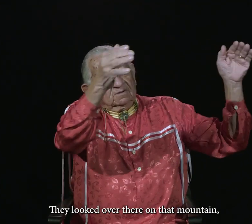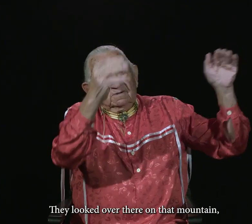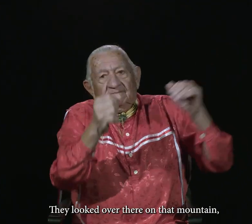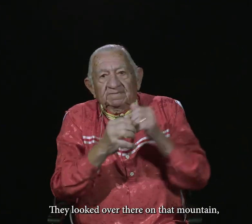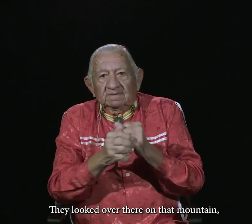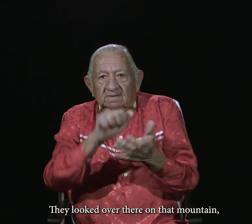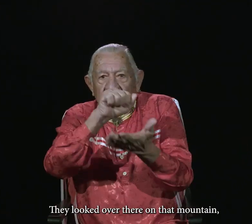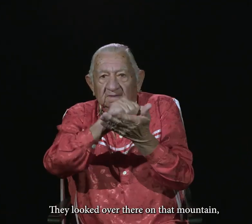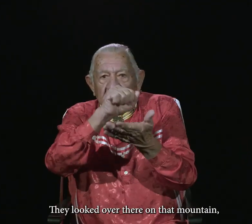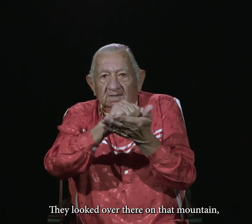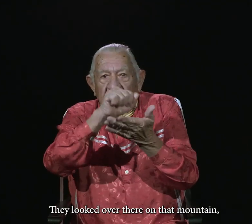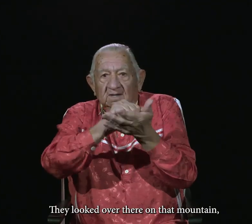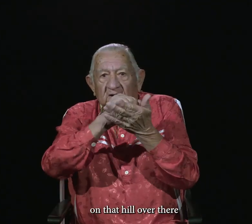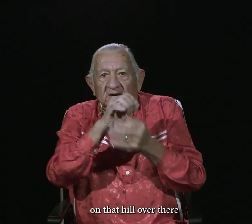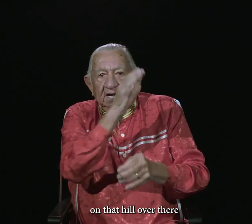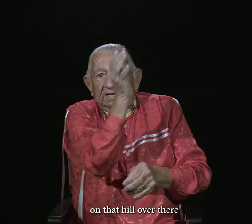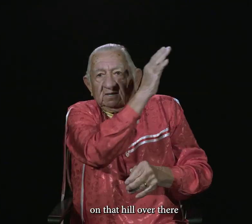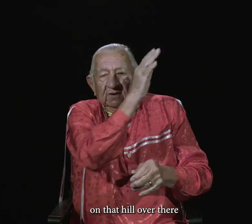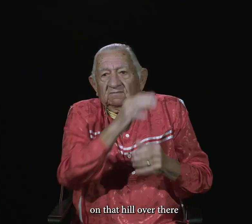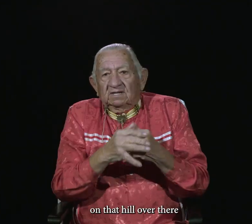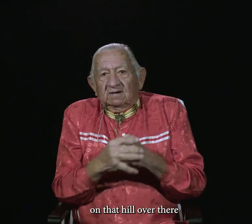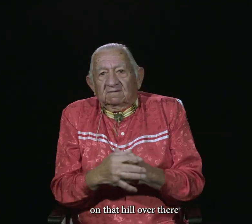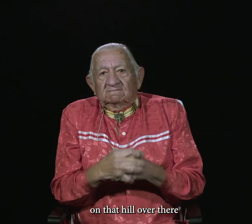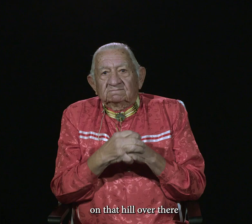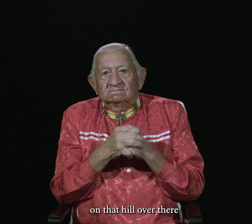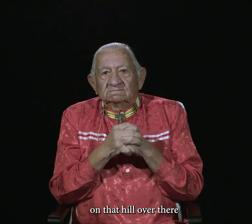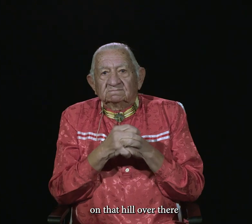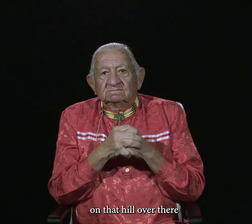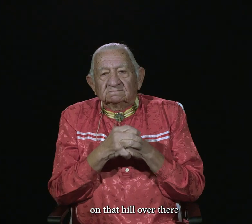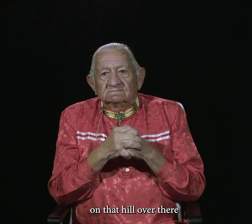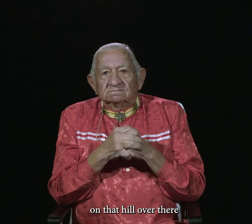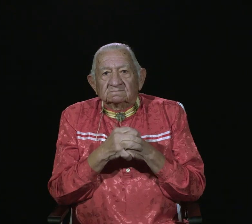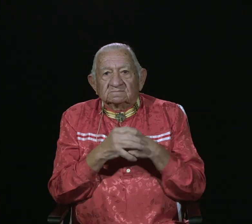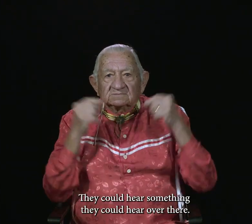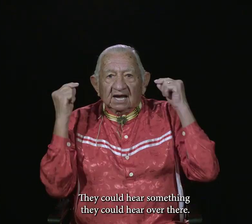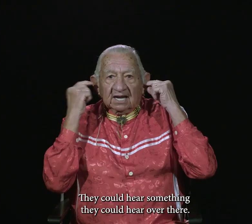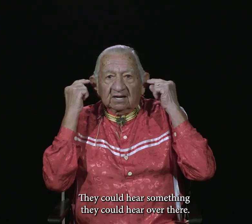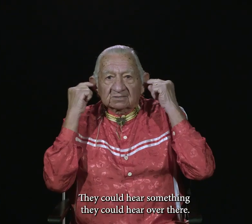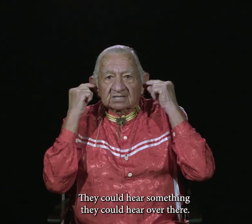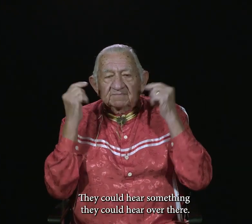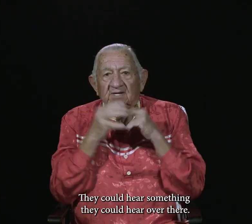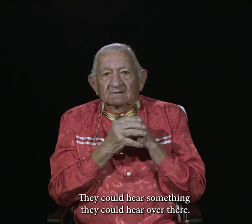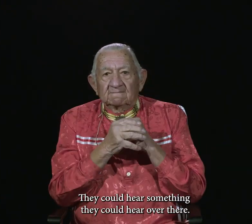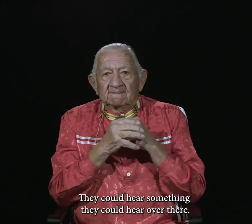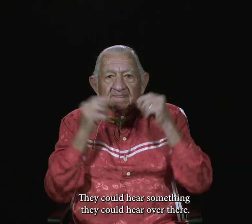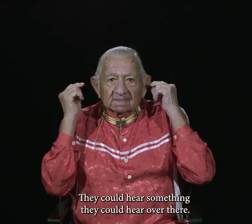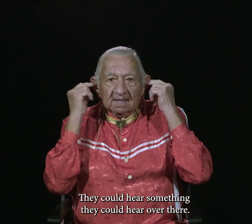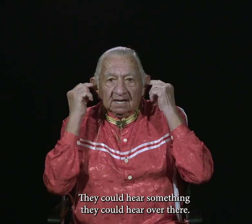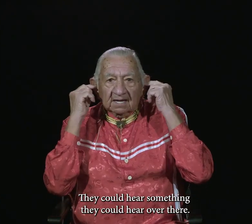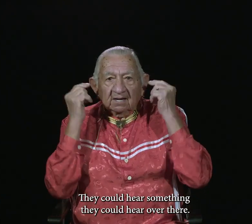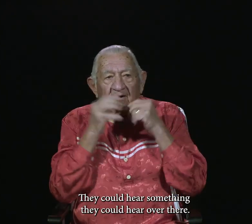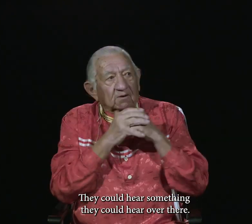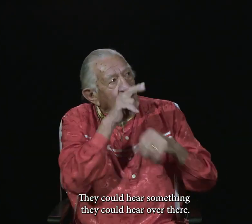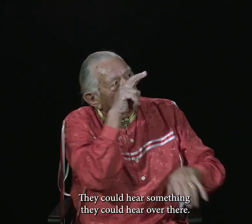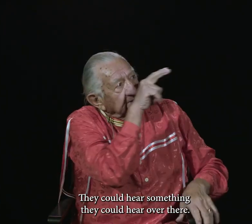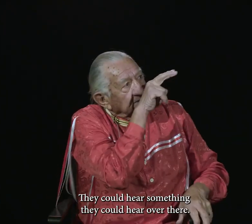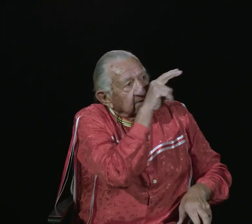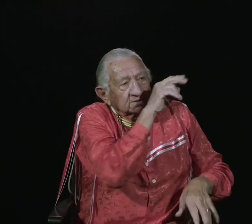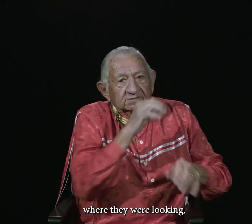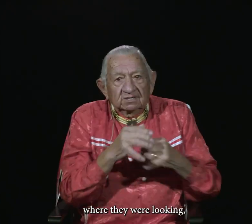mountain, on that hill over there. They could hear something. They could hear over there where they was